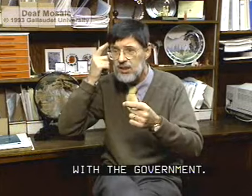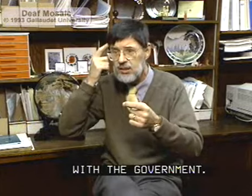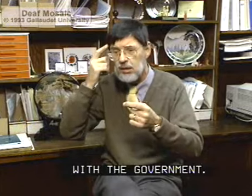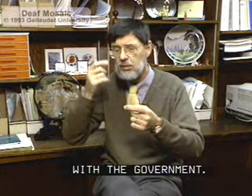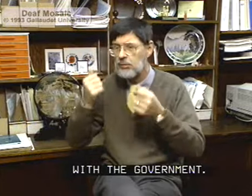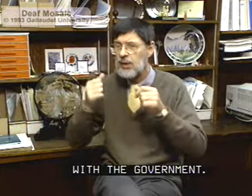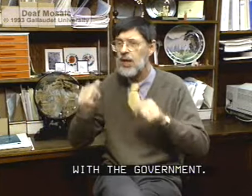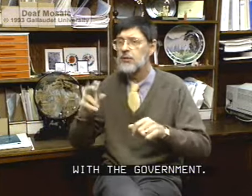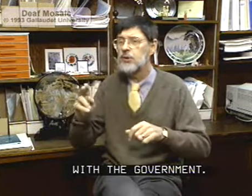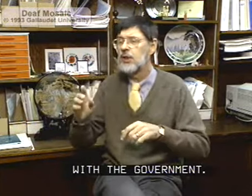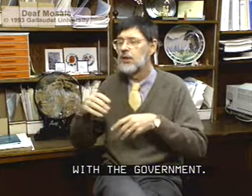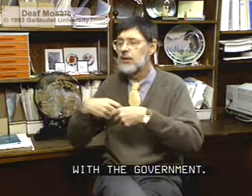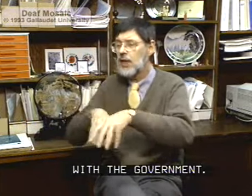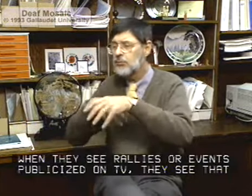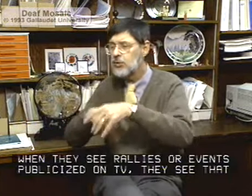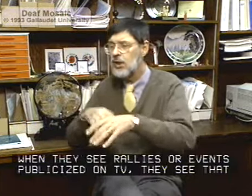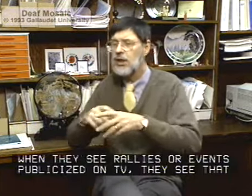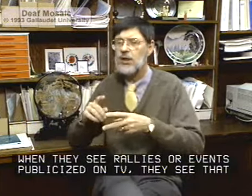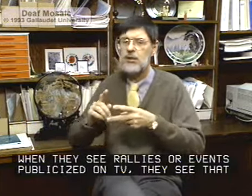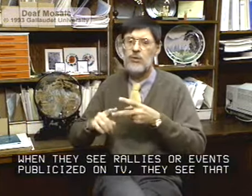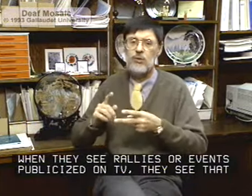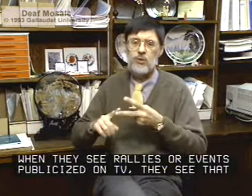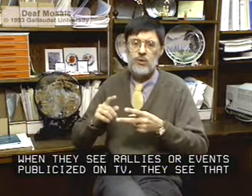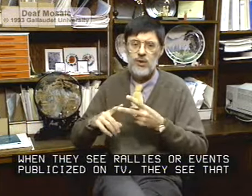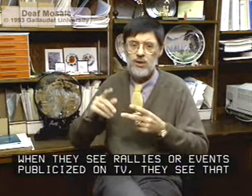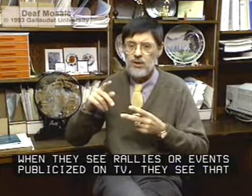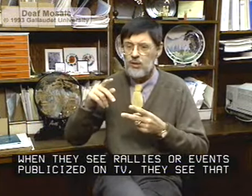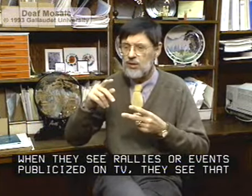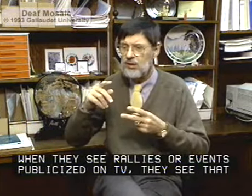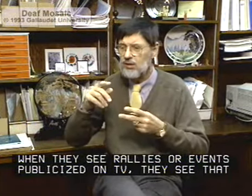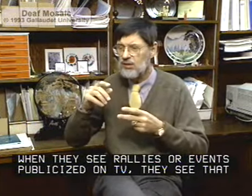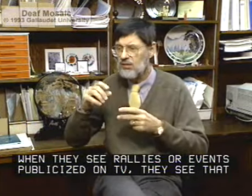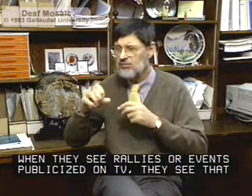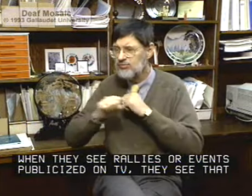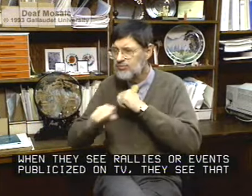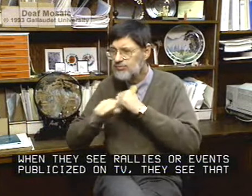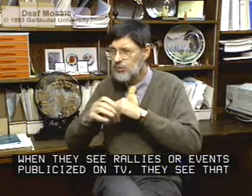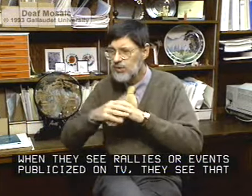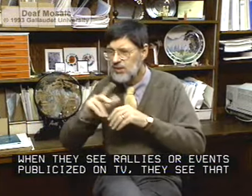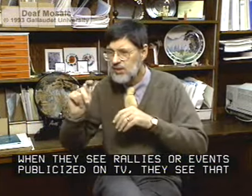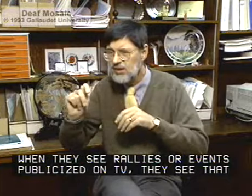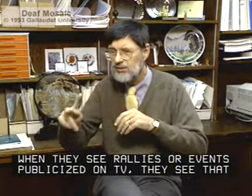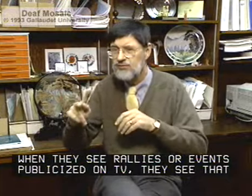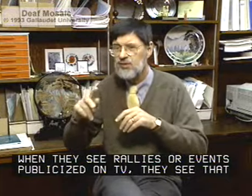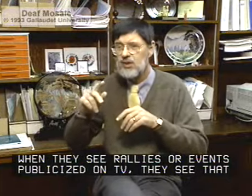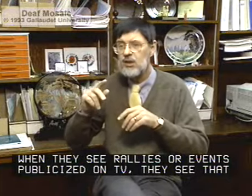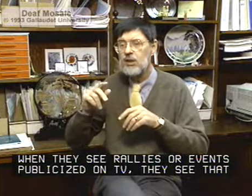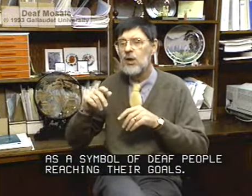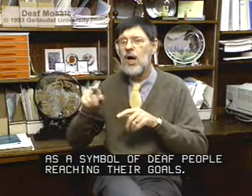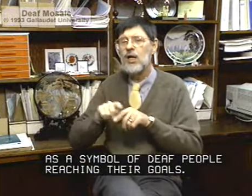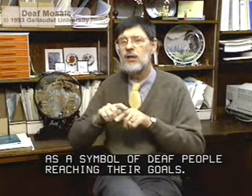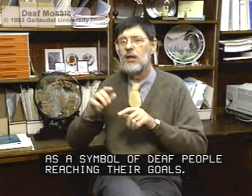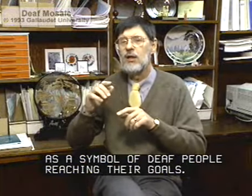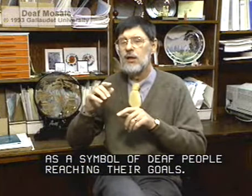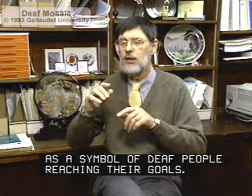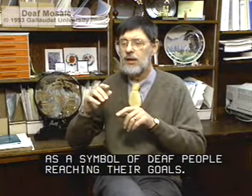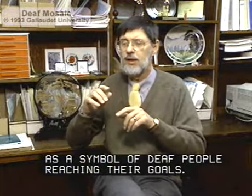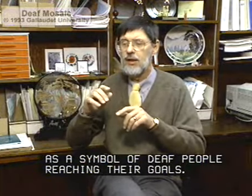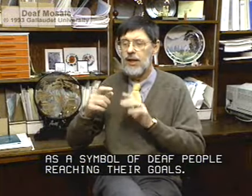government. When they see rallies or events publicized on TV, they see that as a symbol of deaf